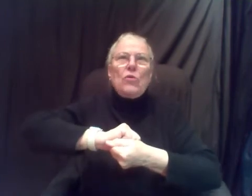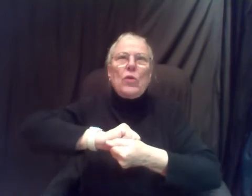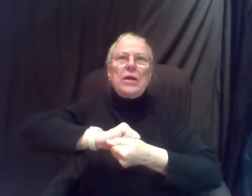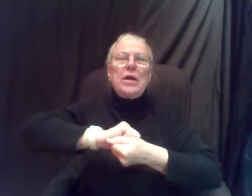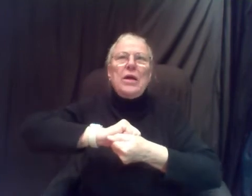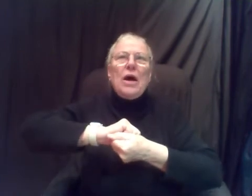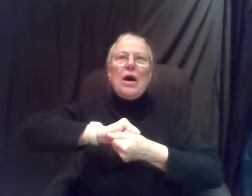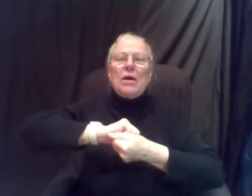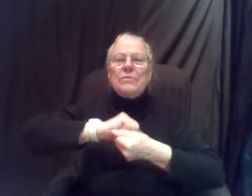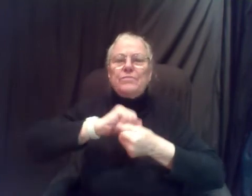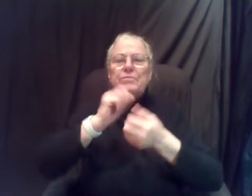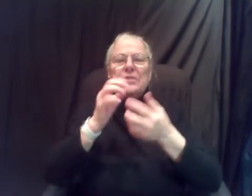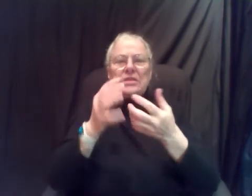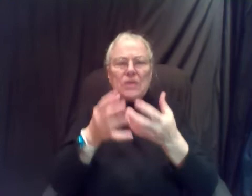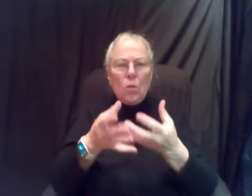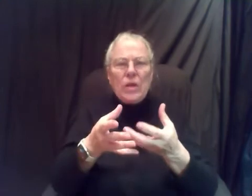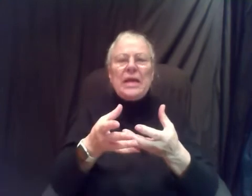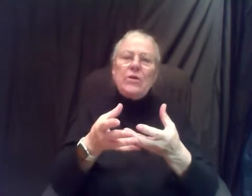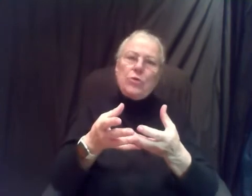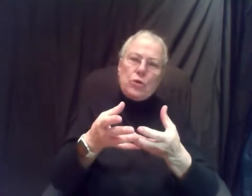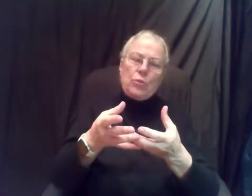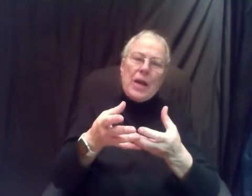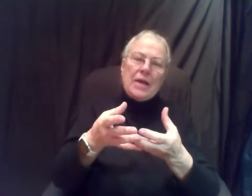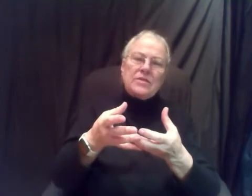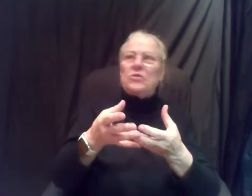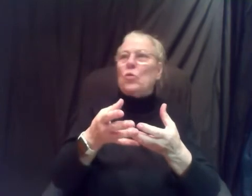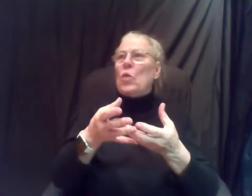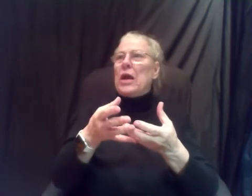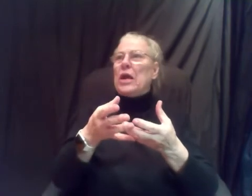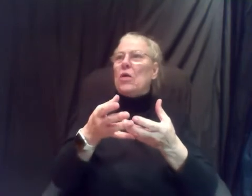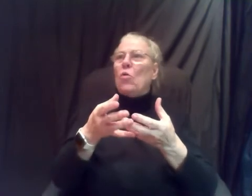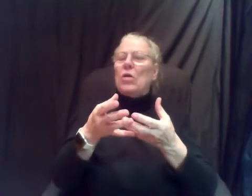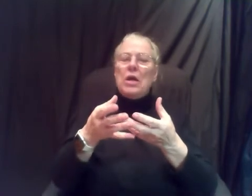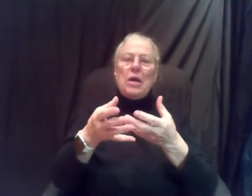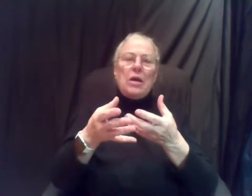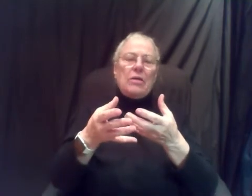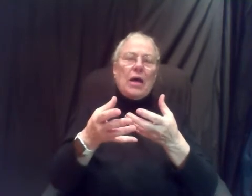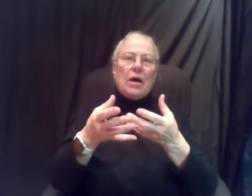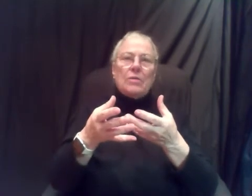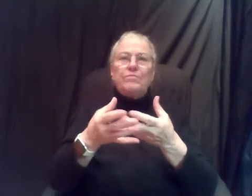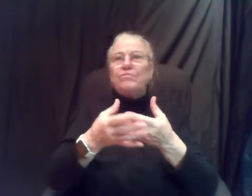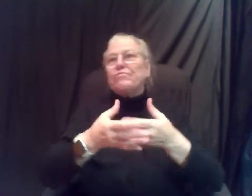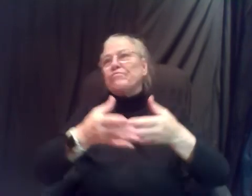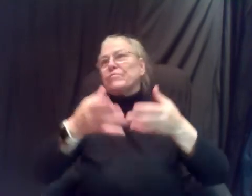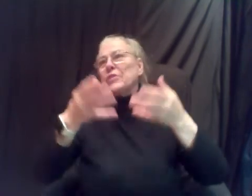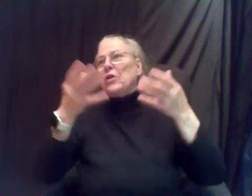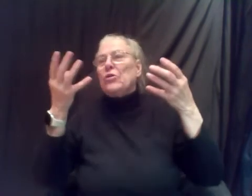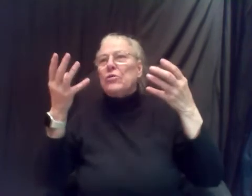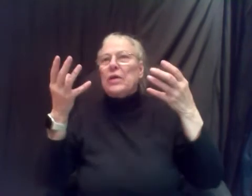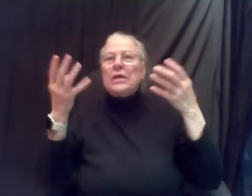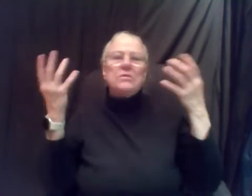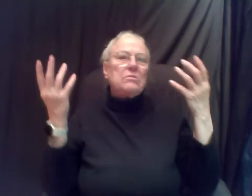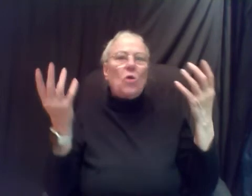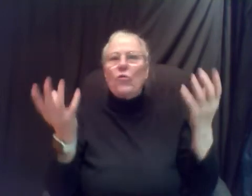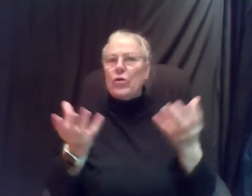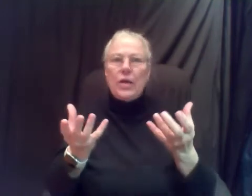when um, someone near you passes away, or um, you're in over your head